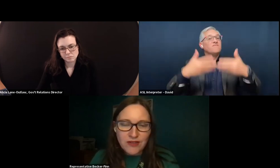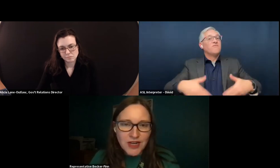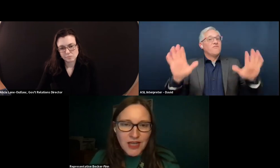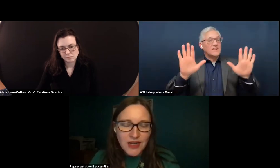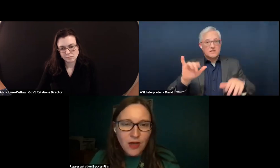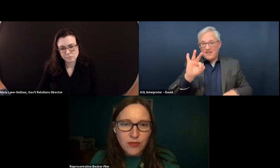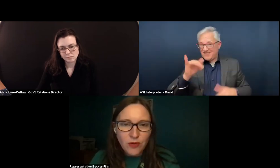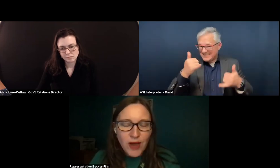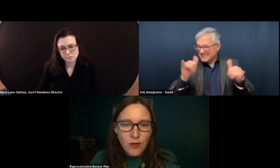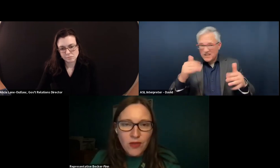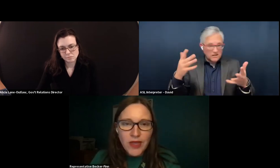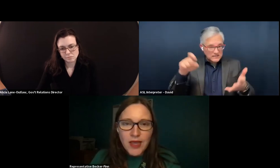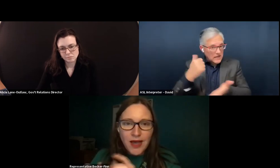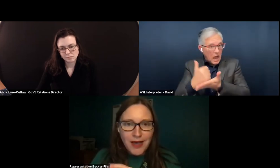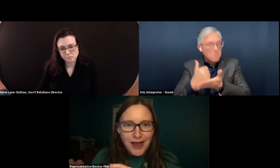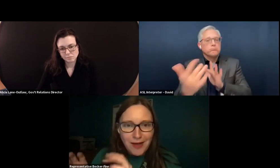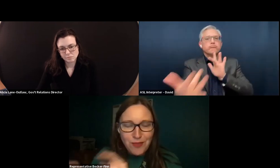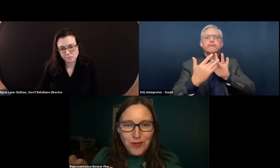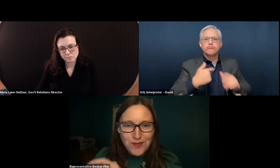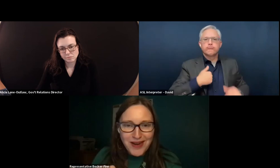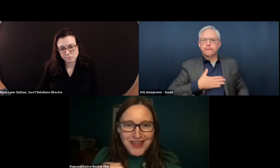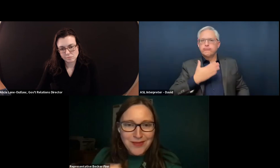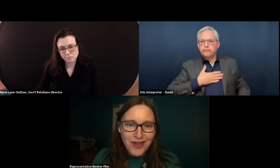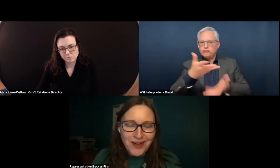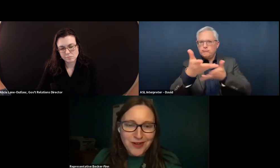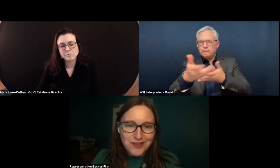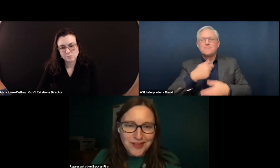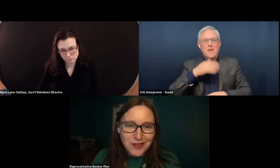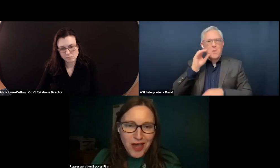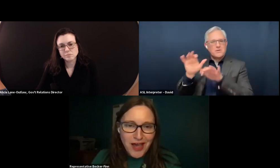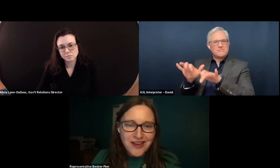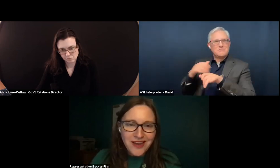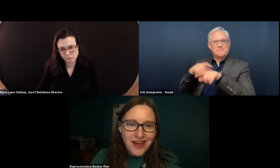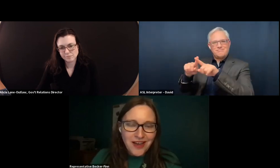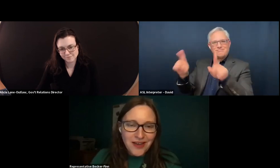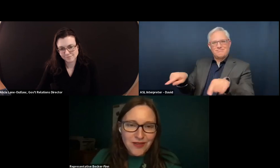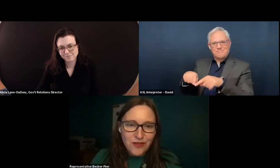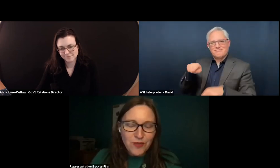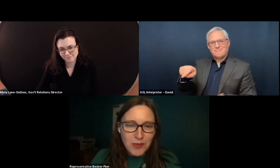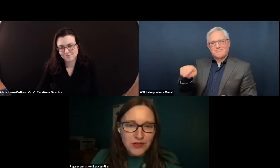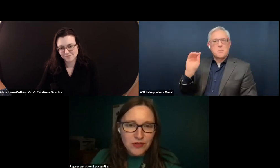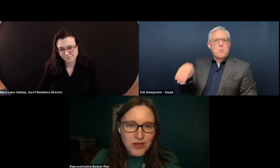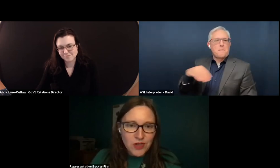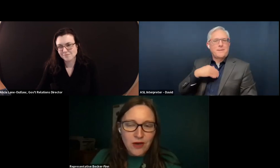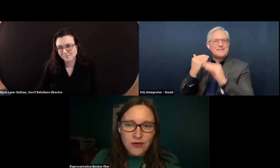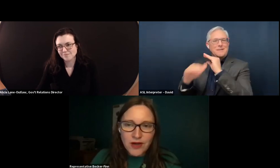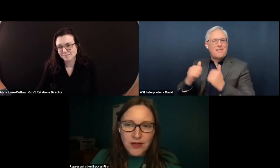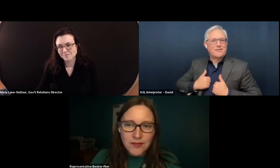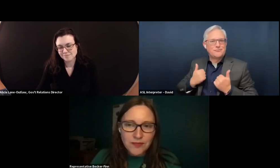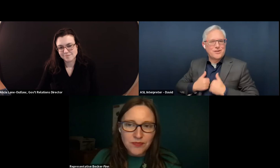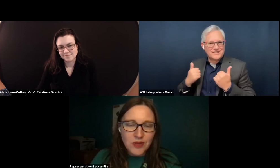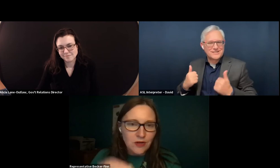there are ways that I can help. So I will put my email address in the chat for people to reach